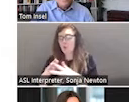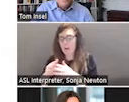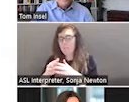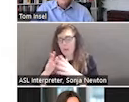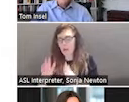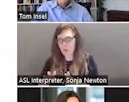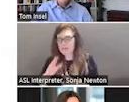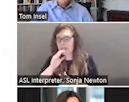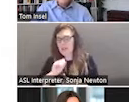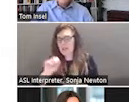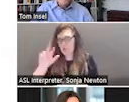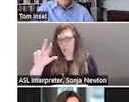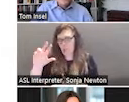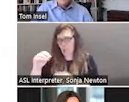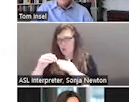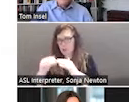30, we lost